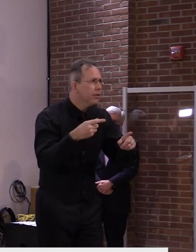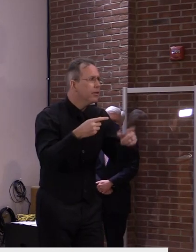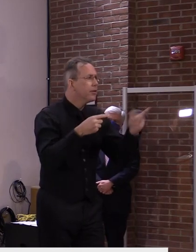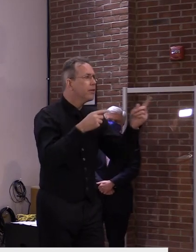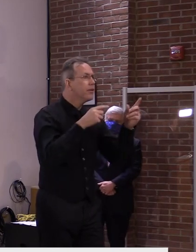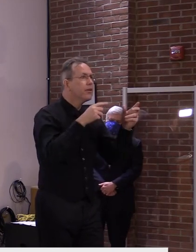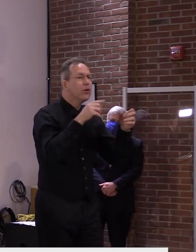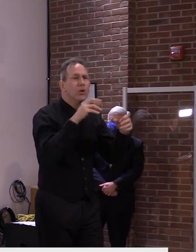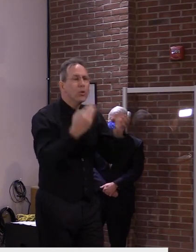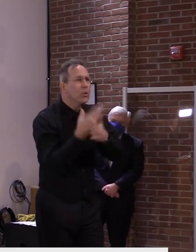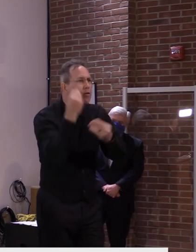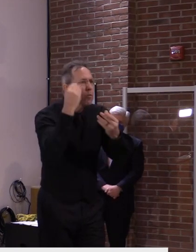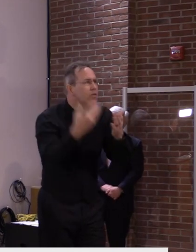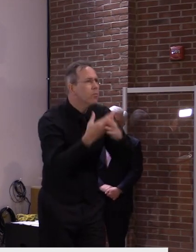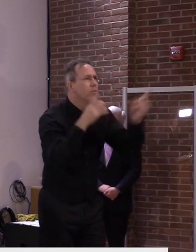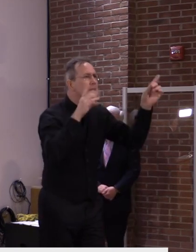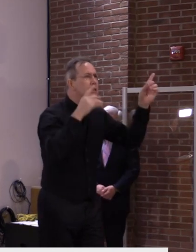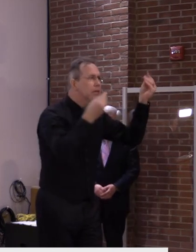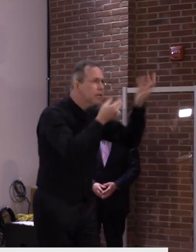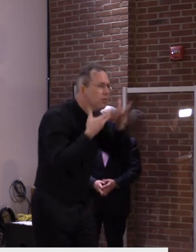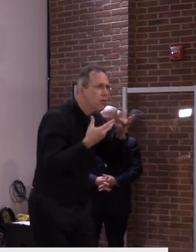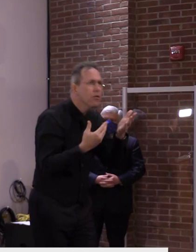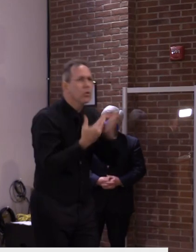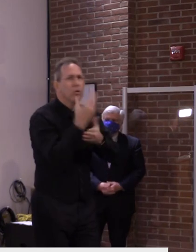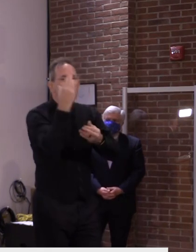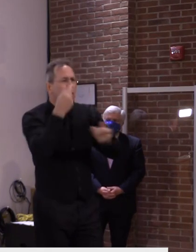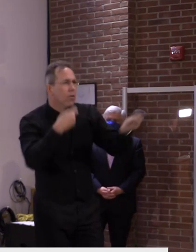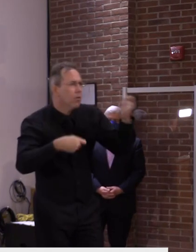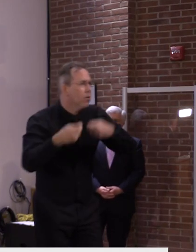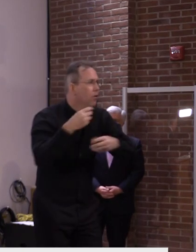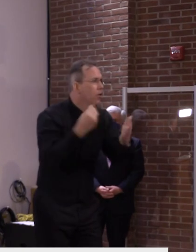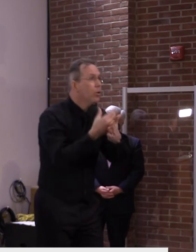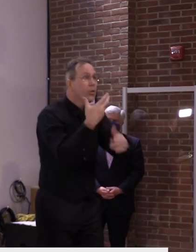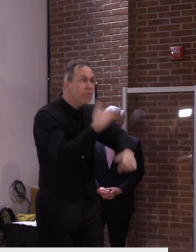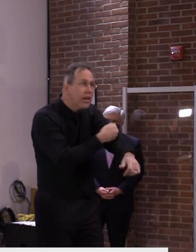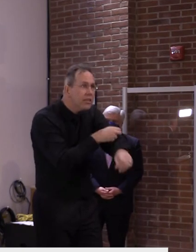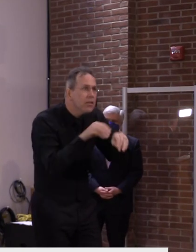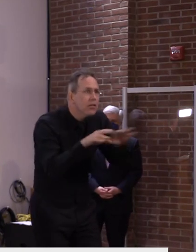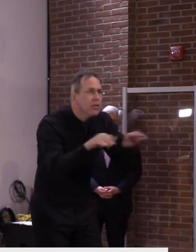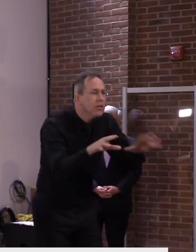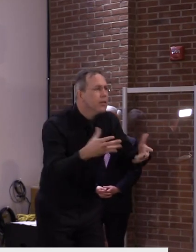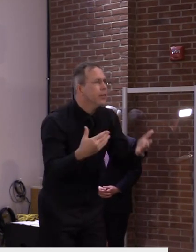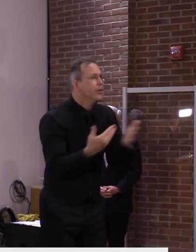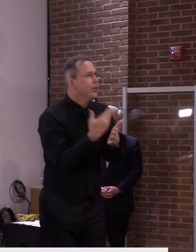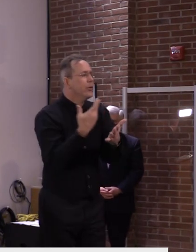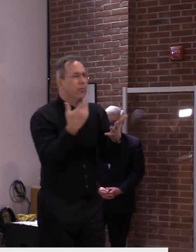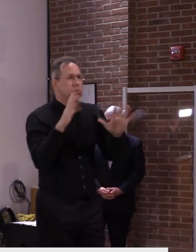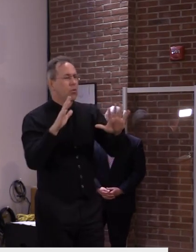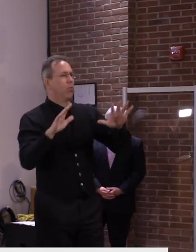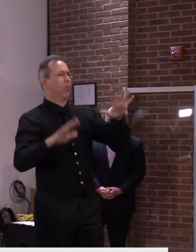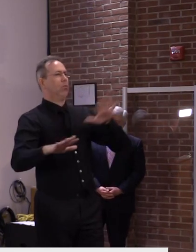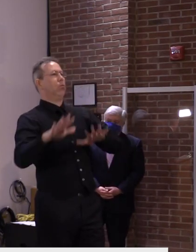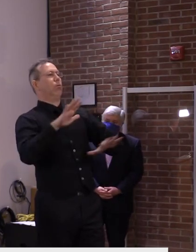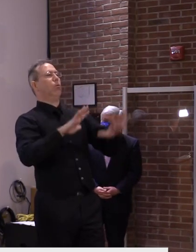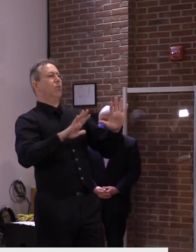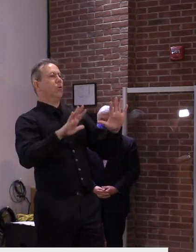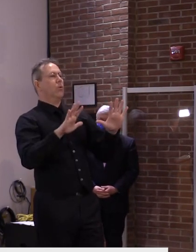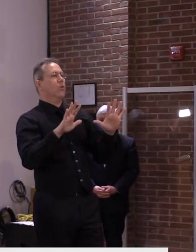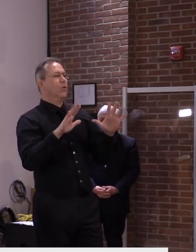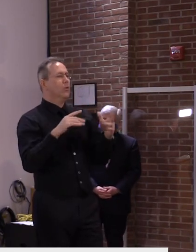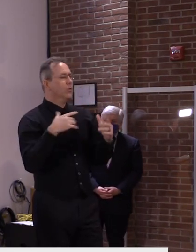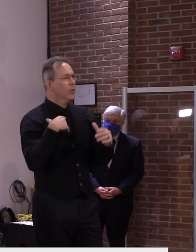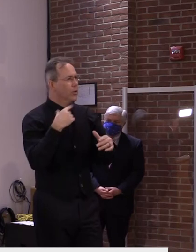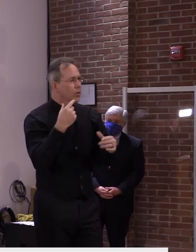We're seeing more vaccine supply than we anticipated. There is going to be, we believe,